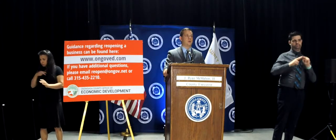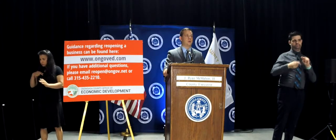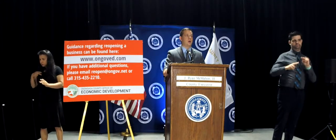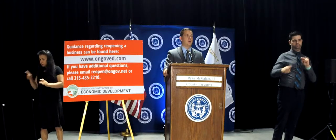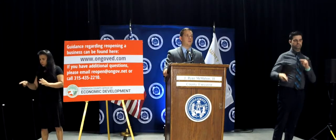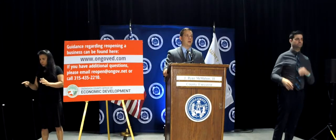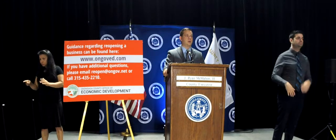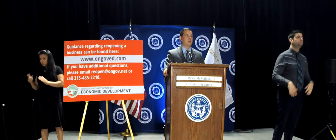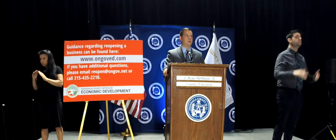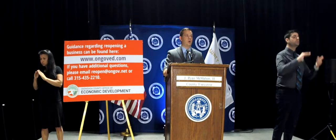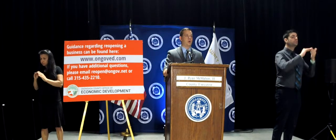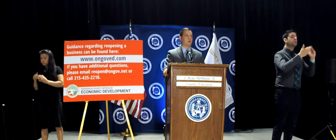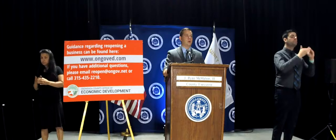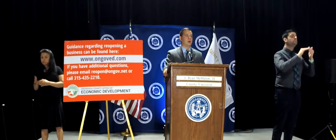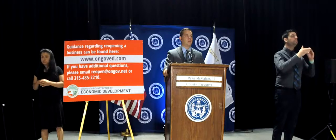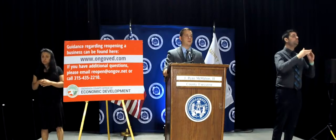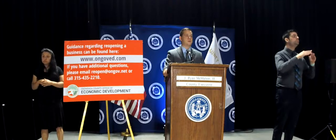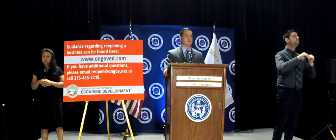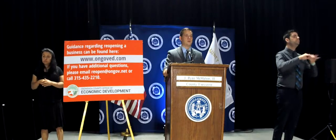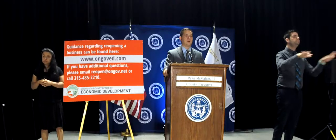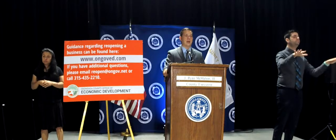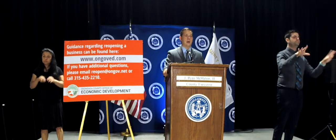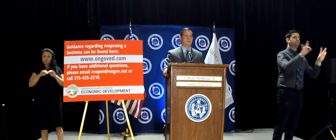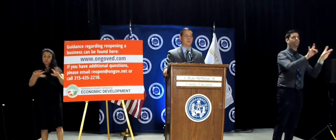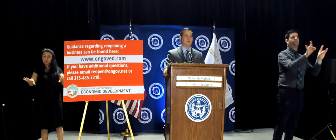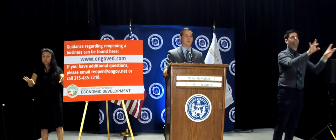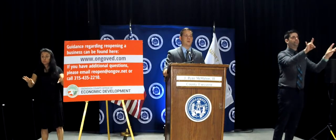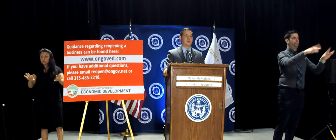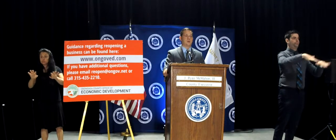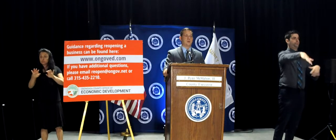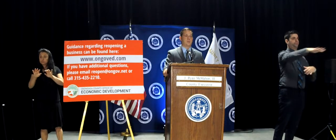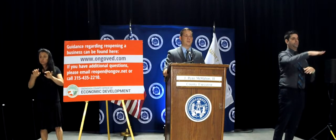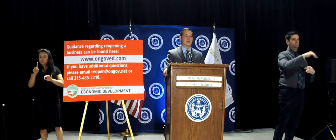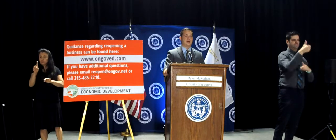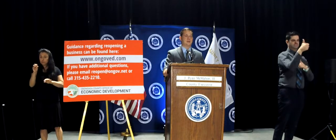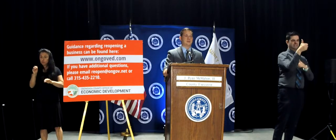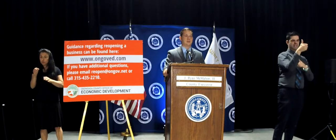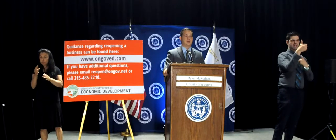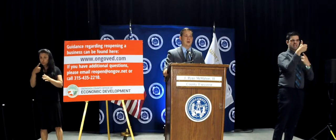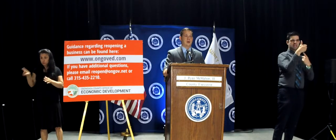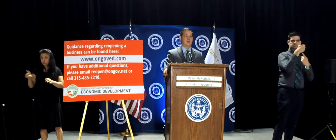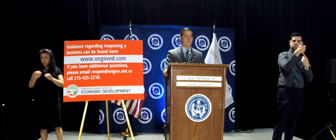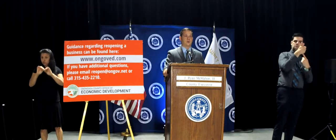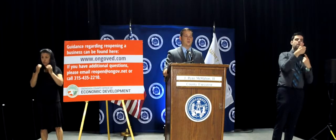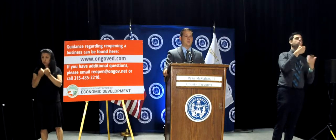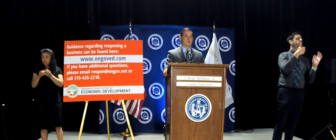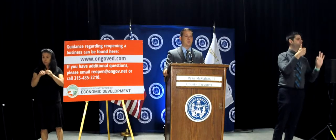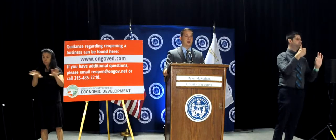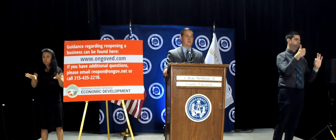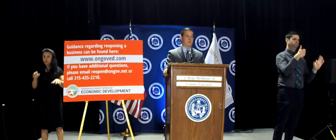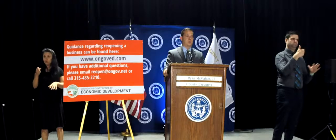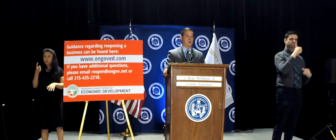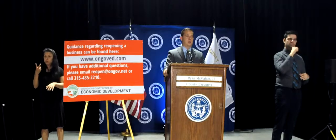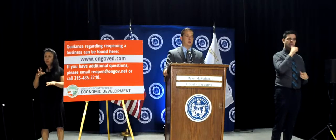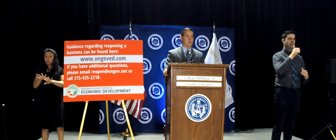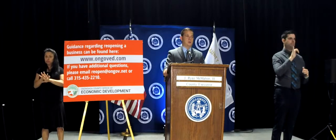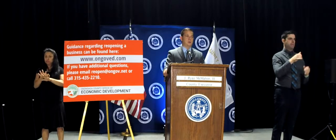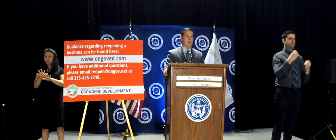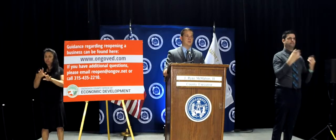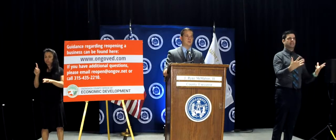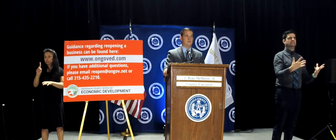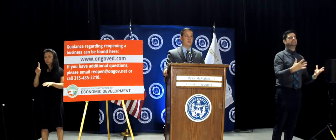number. We've been a little bit lower, but still very happy with the number 10 for community spread as